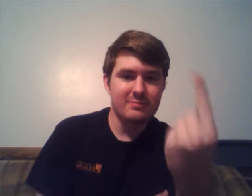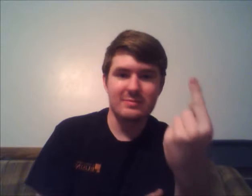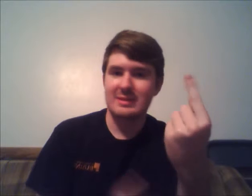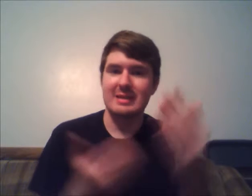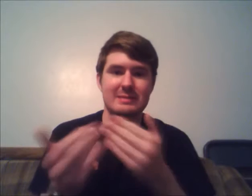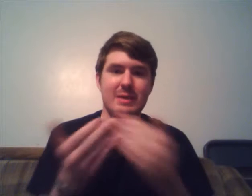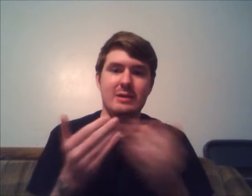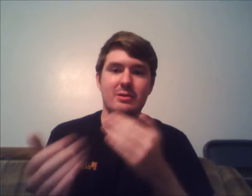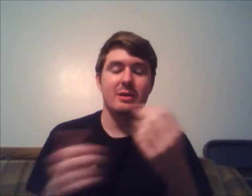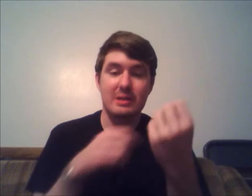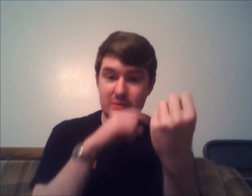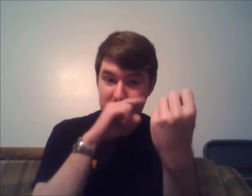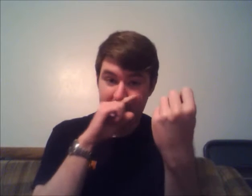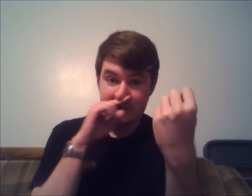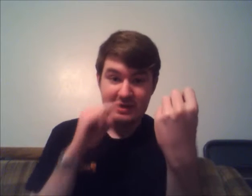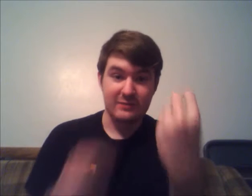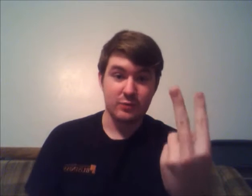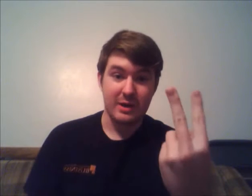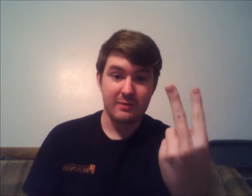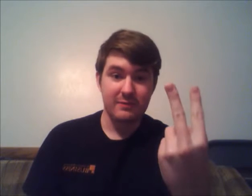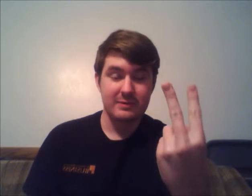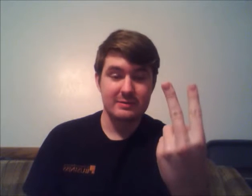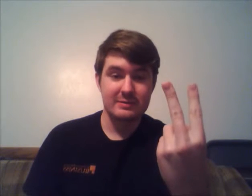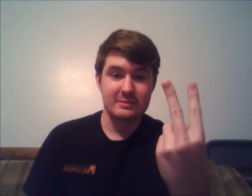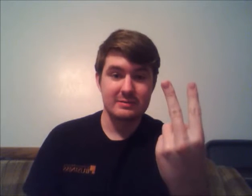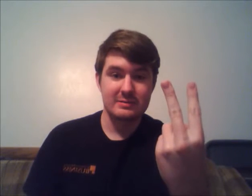It doesn't matter. Then you have 12,